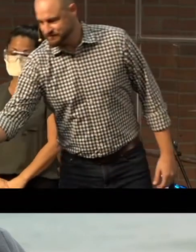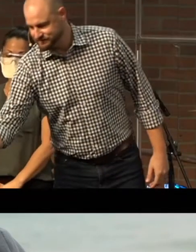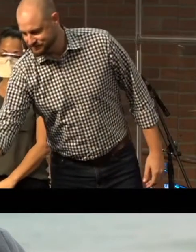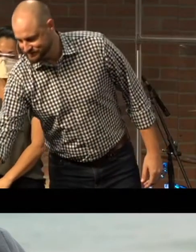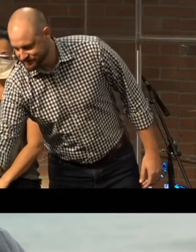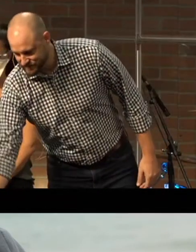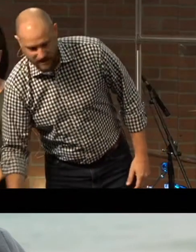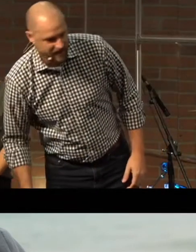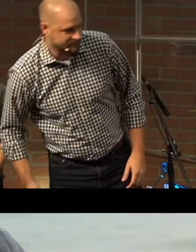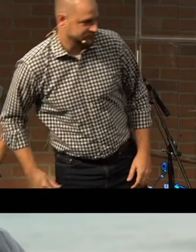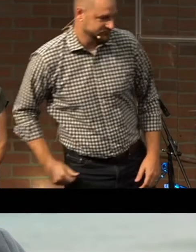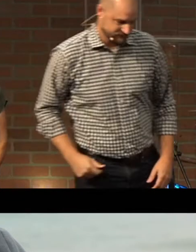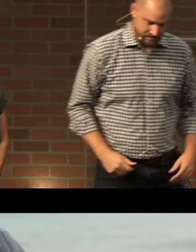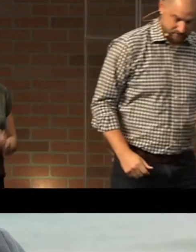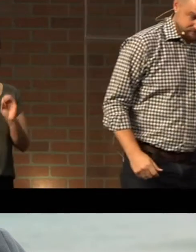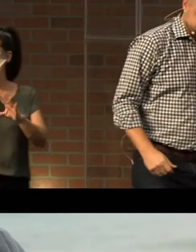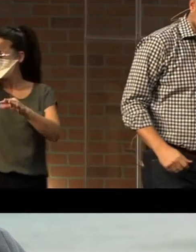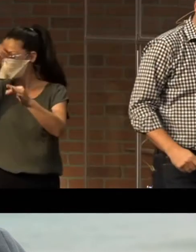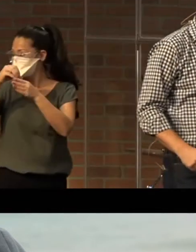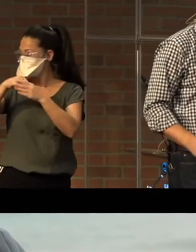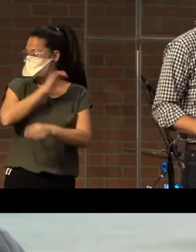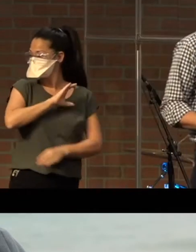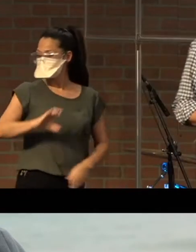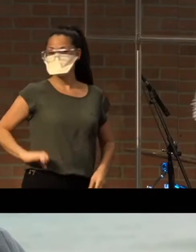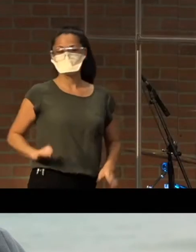Christ. Yeah.